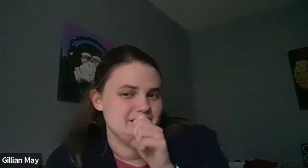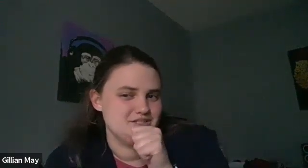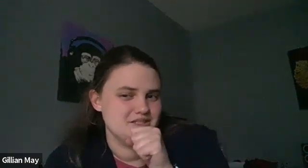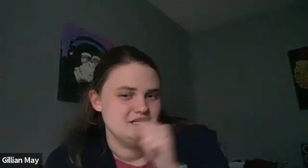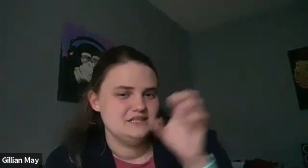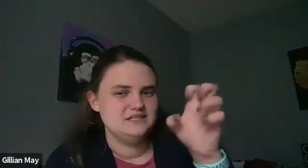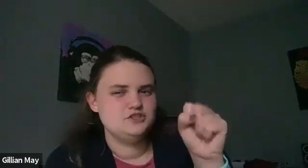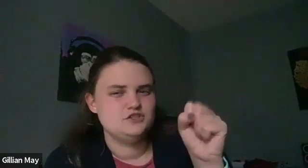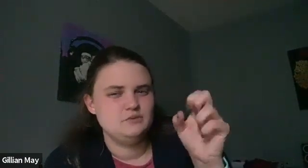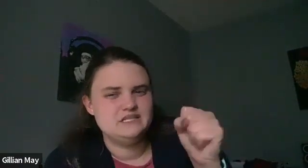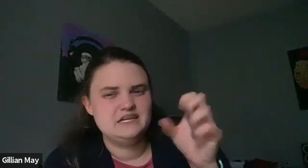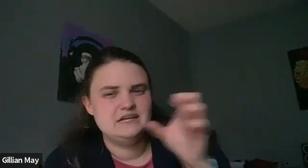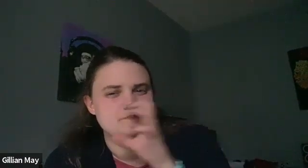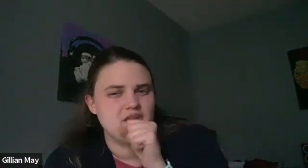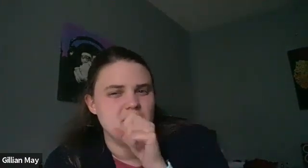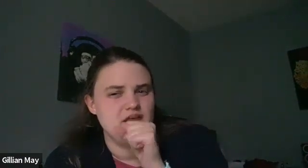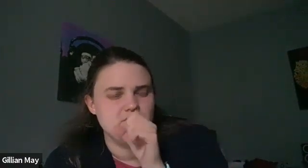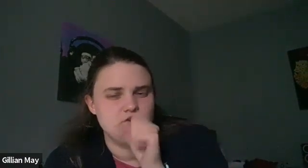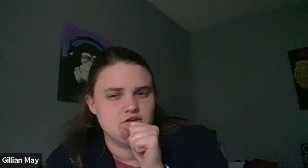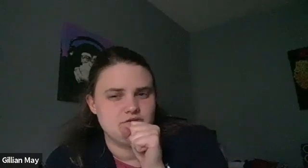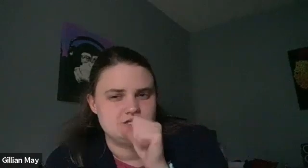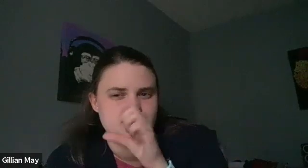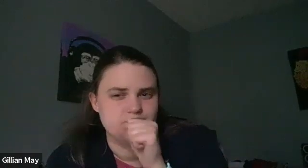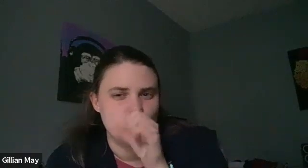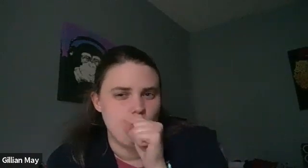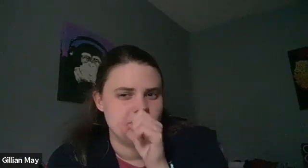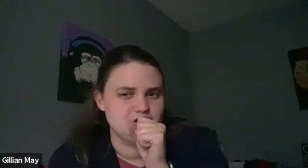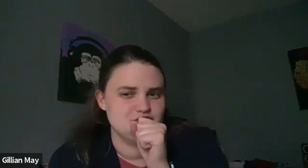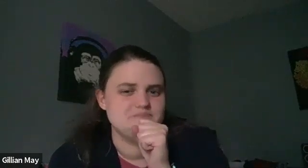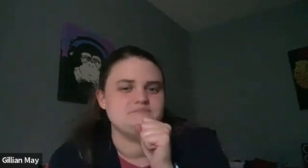orange. It's like you're squeezing it in front of your face. Orange.